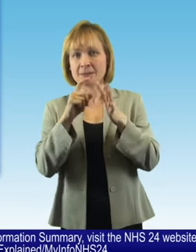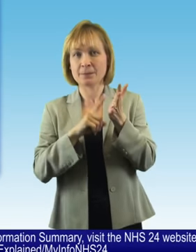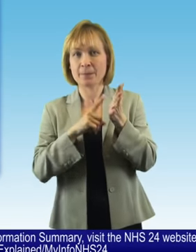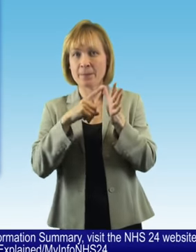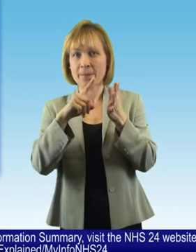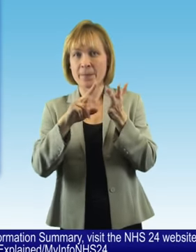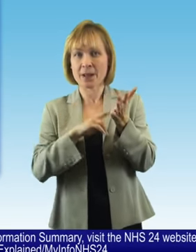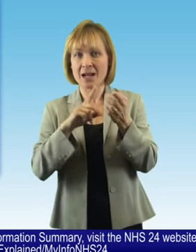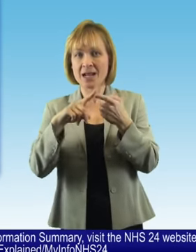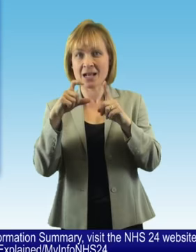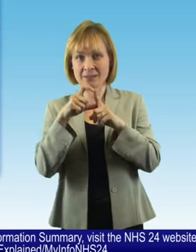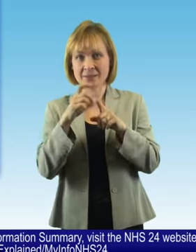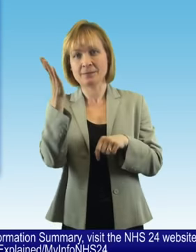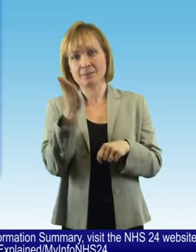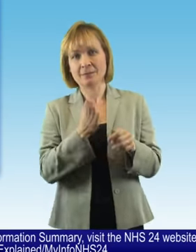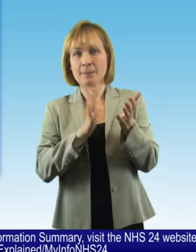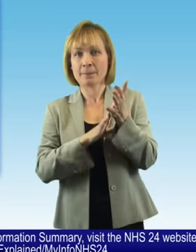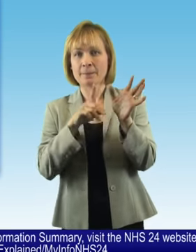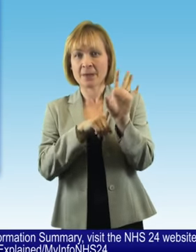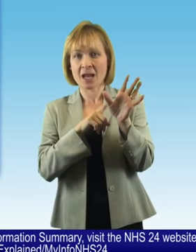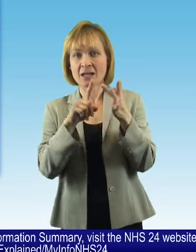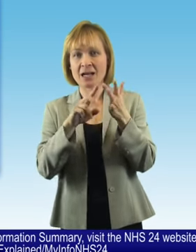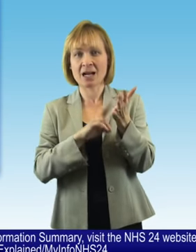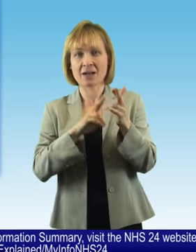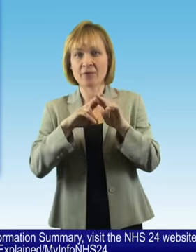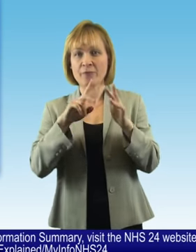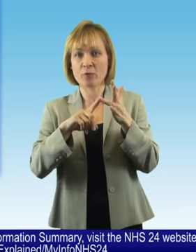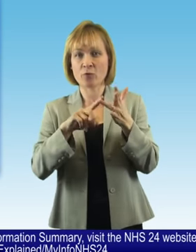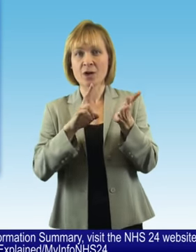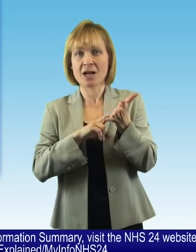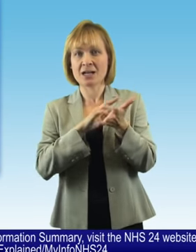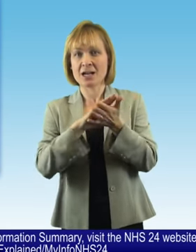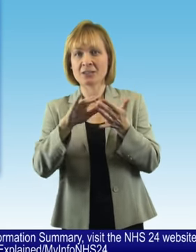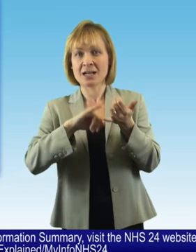www.nhs24.com/explained/myinfo NHS24